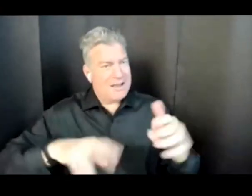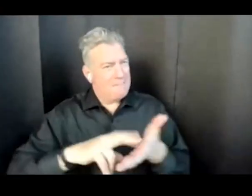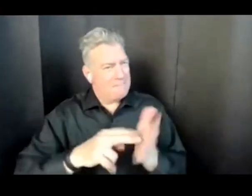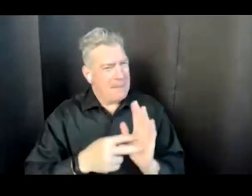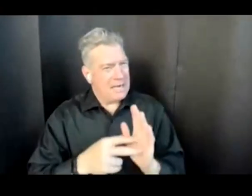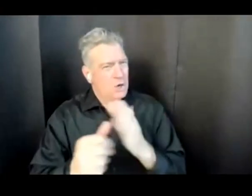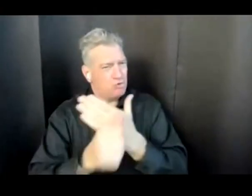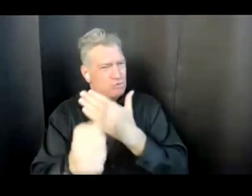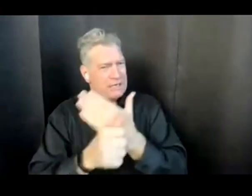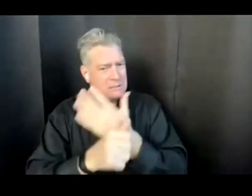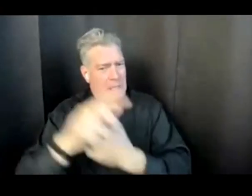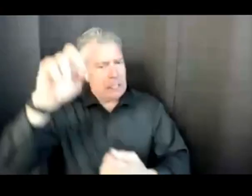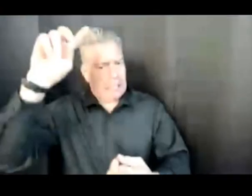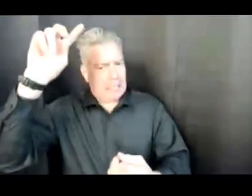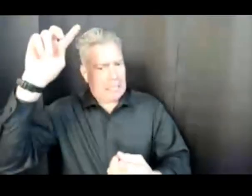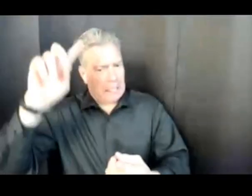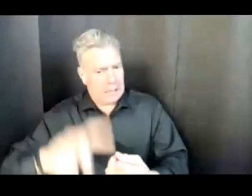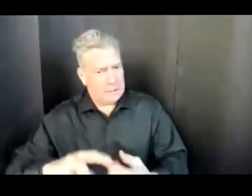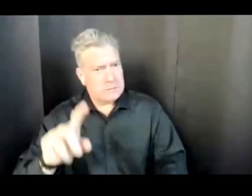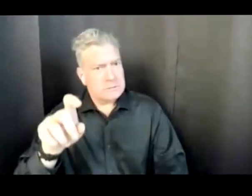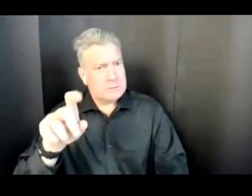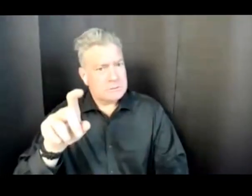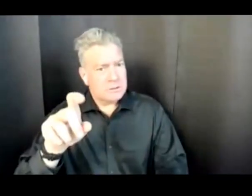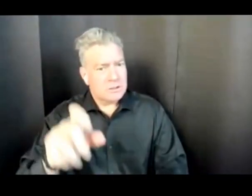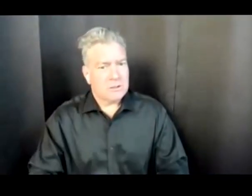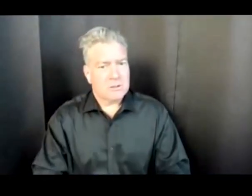to less ice on tree limbs?